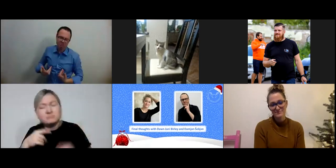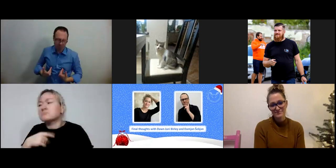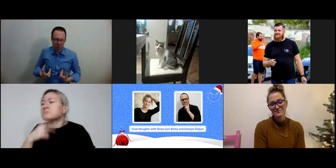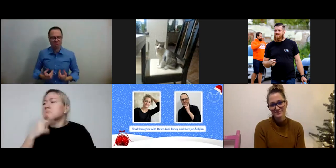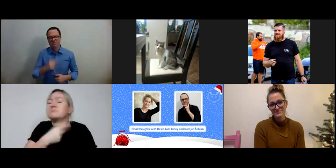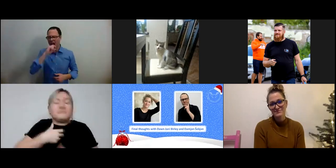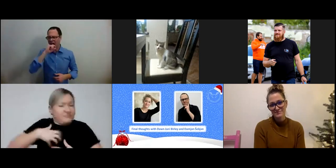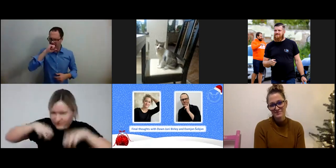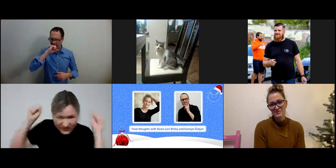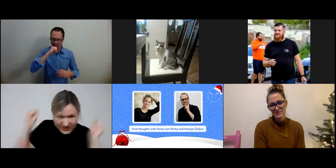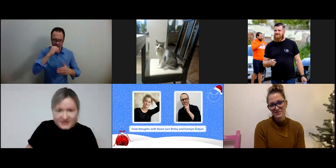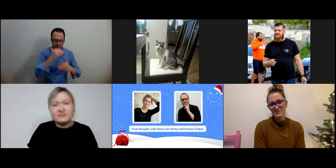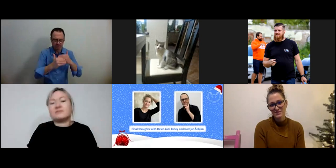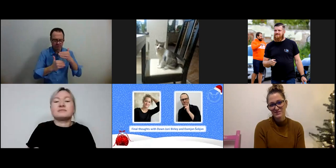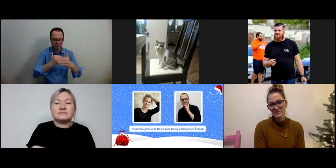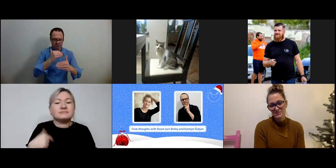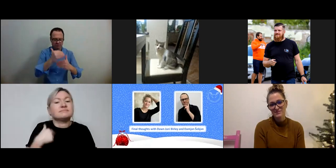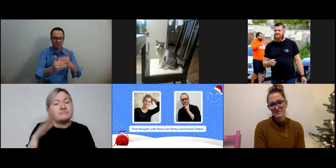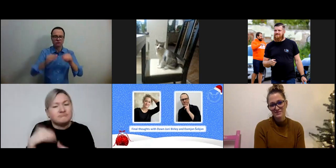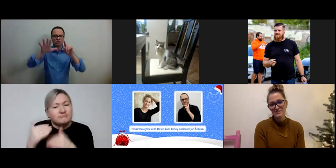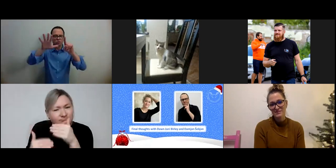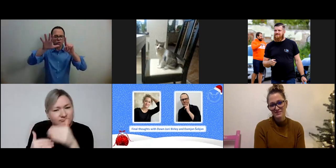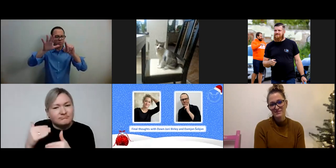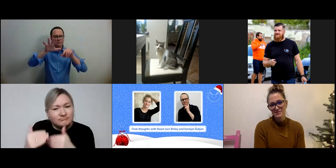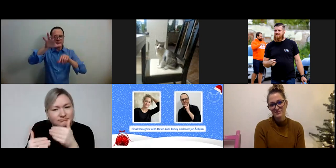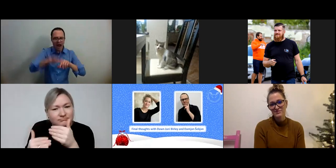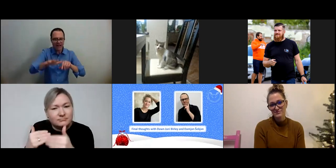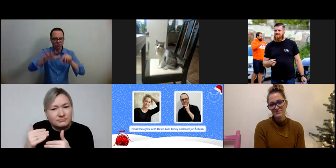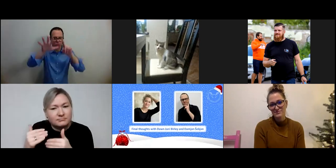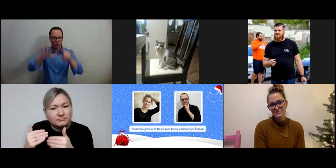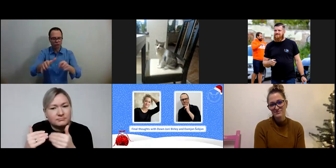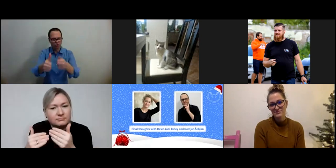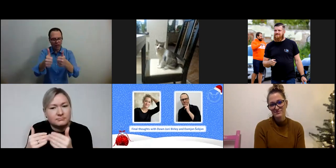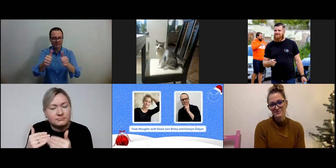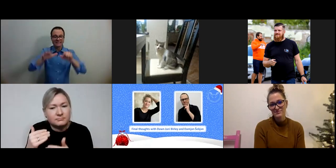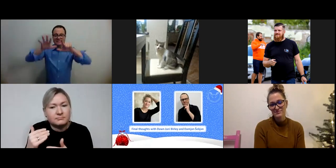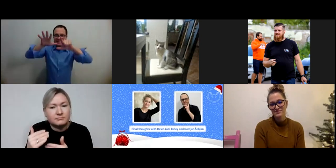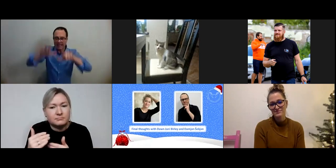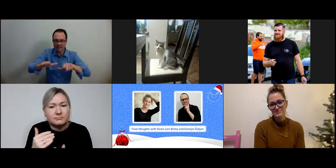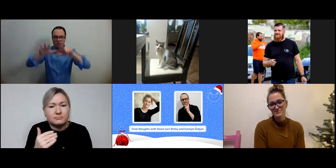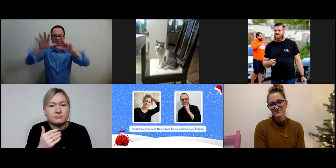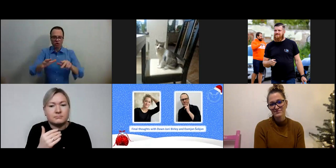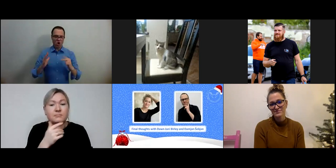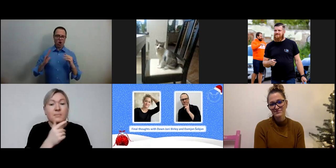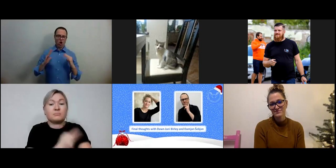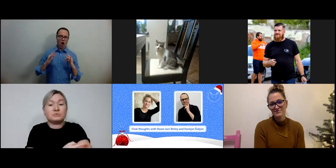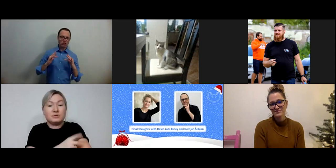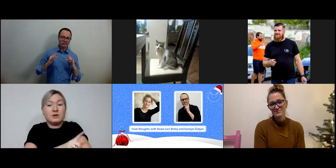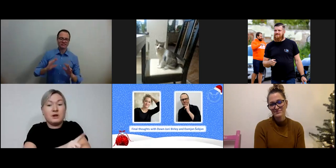people in Slovenia know me. I never give up. So by